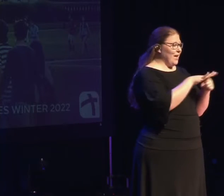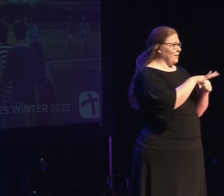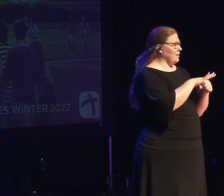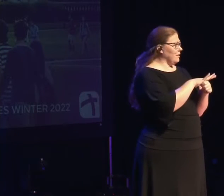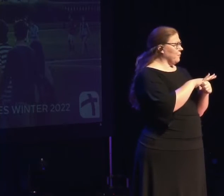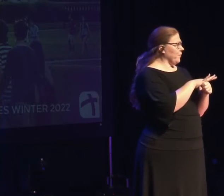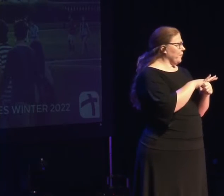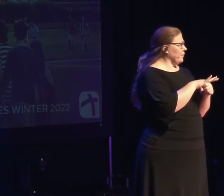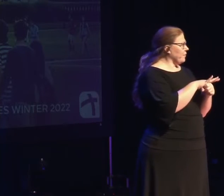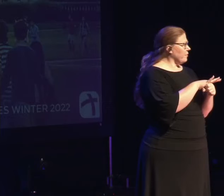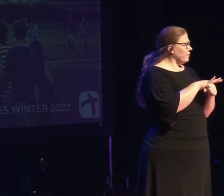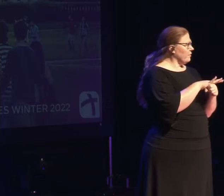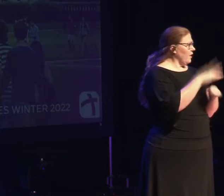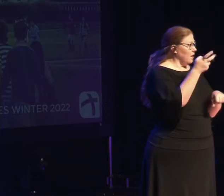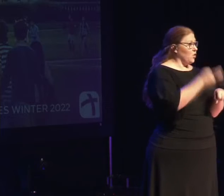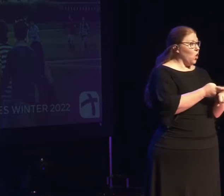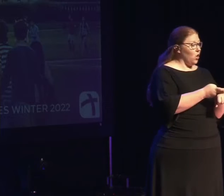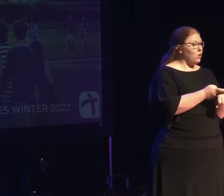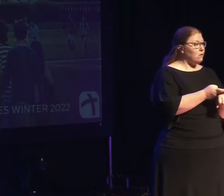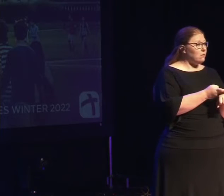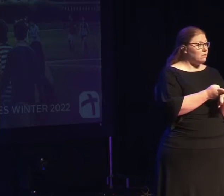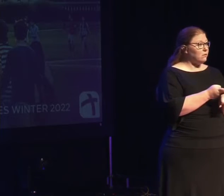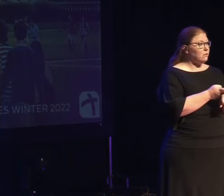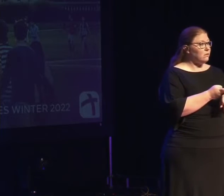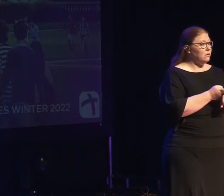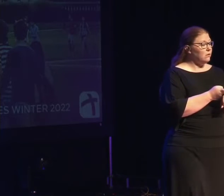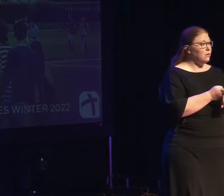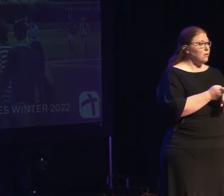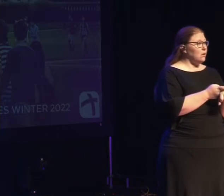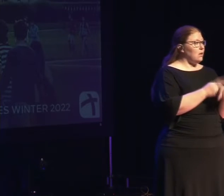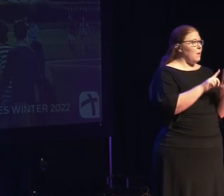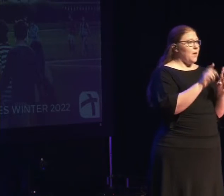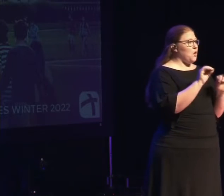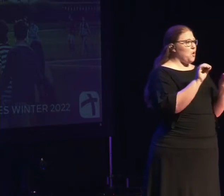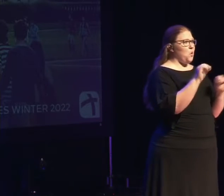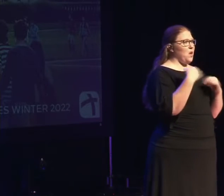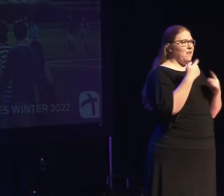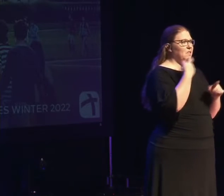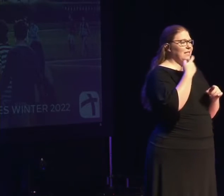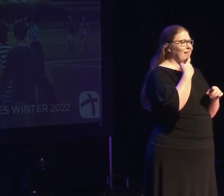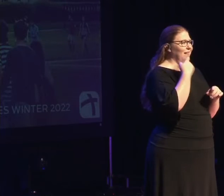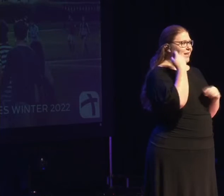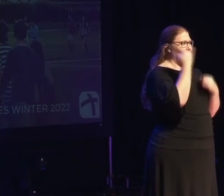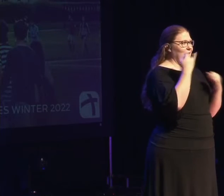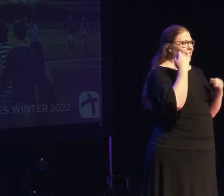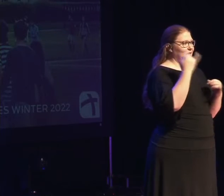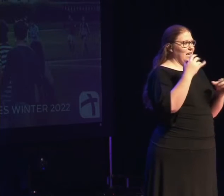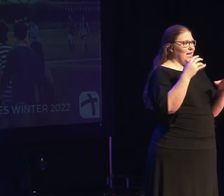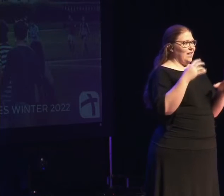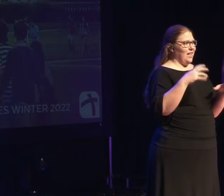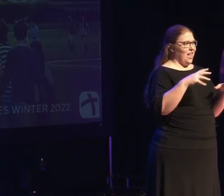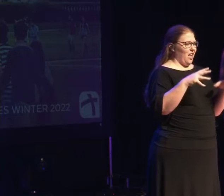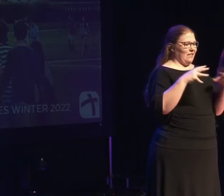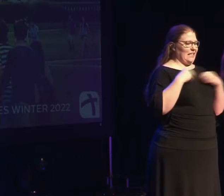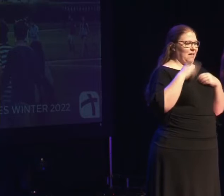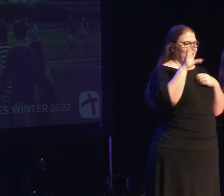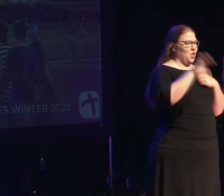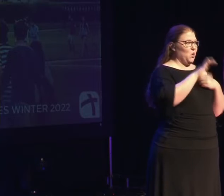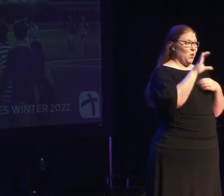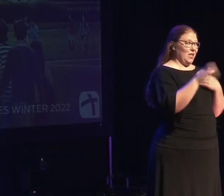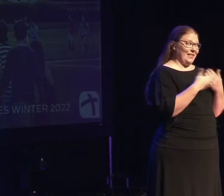Now, granted, it's hard, but nobody ever said the idea of taking up your cross every day would be